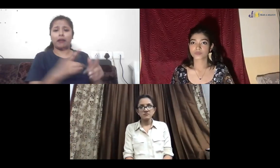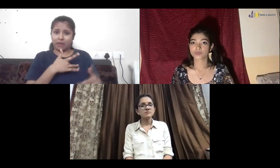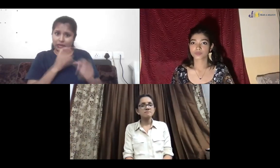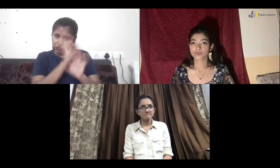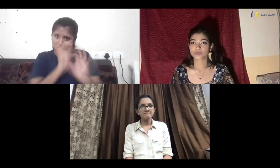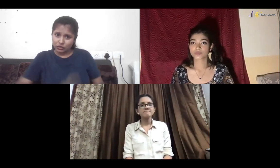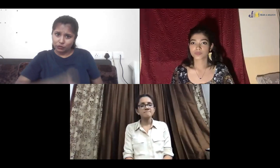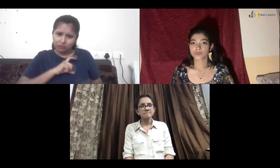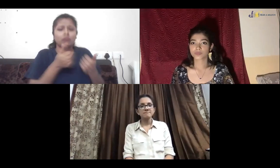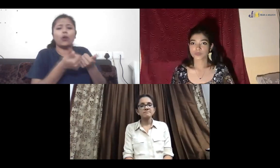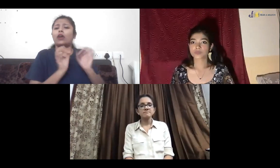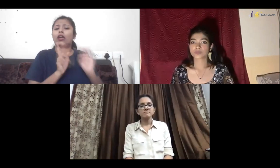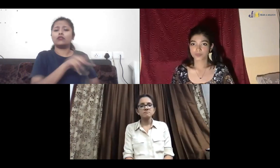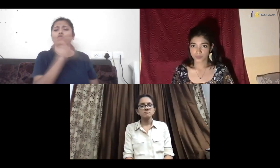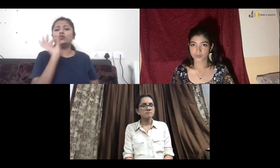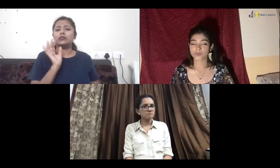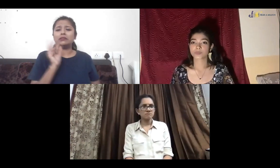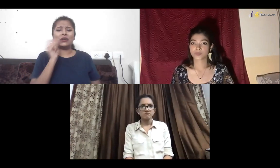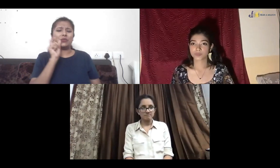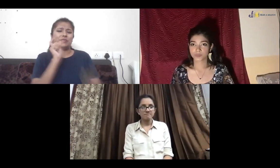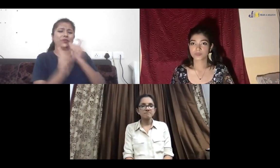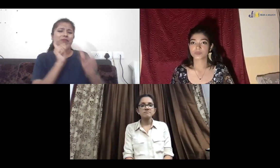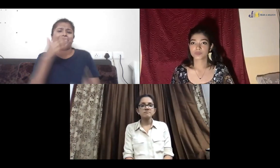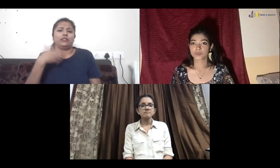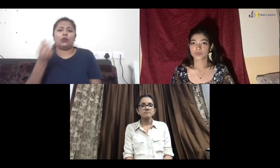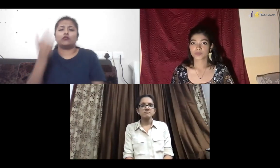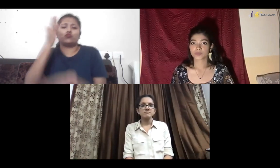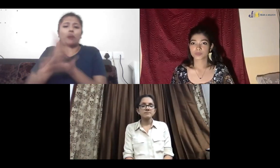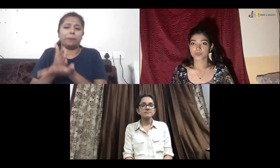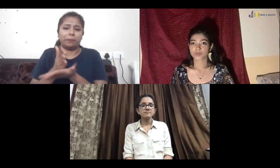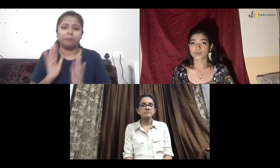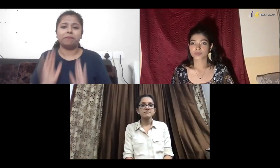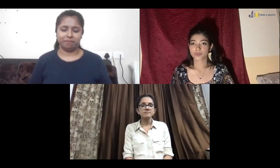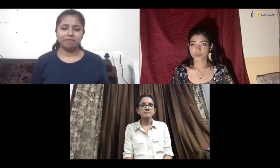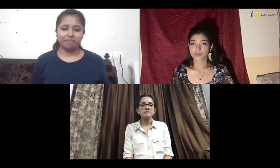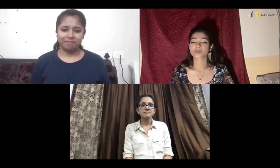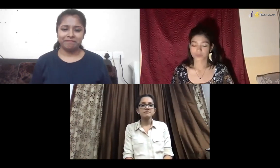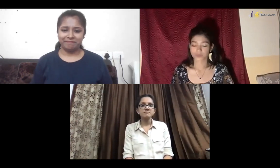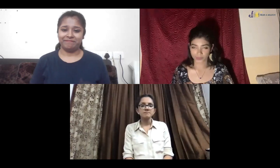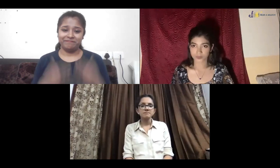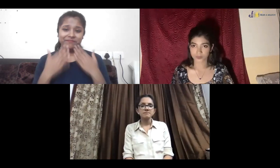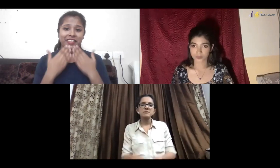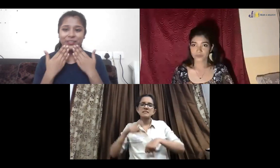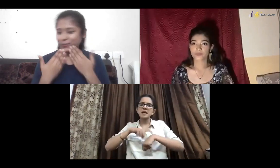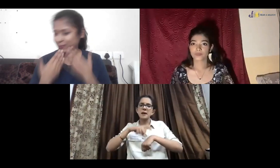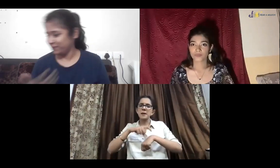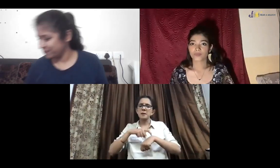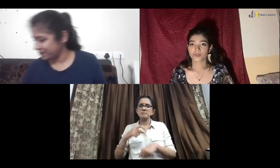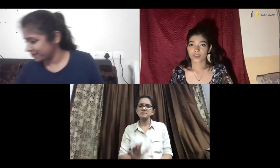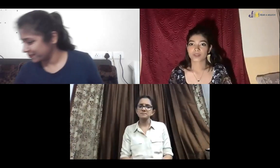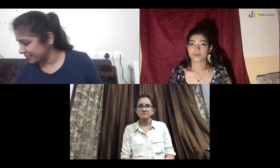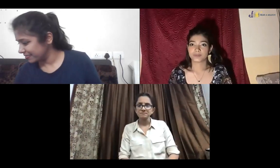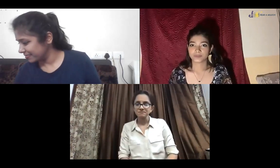time. They have to decide. Okay, if I'll go, I have to be confident. I have to decide this. Boys are giving the comments. These things have to be